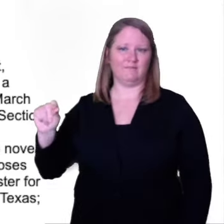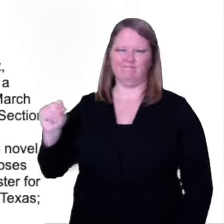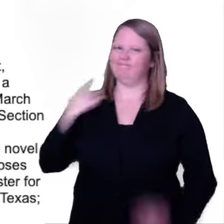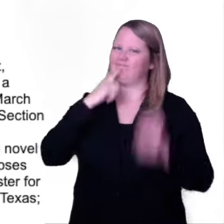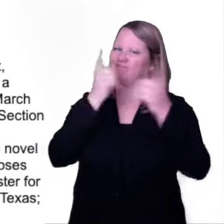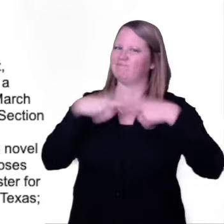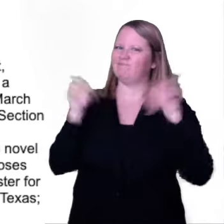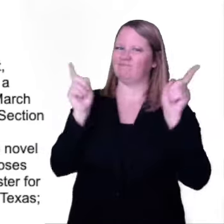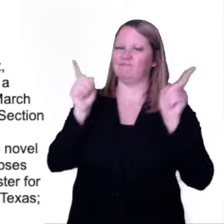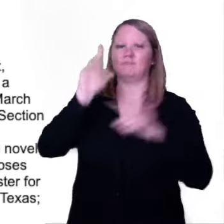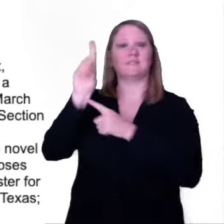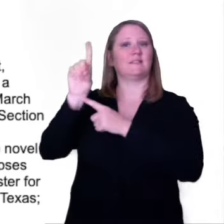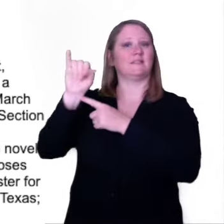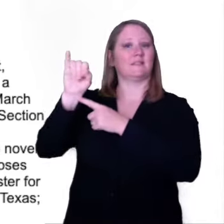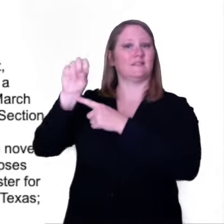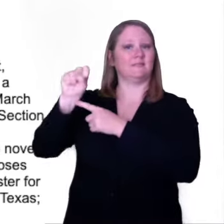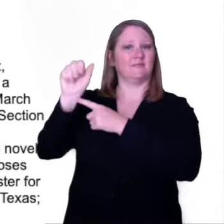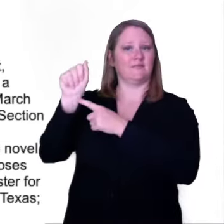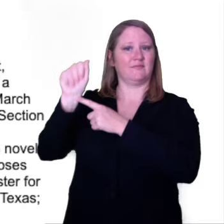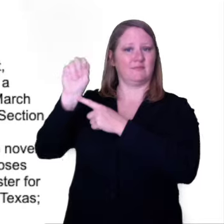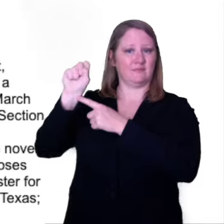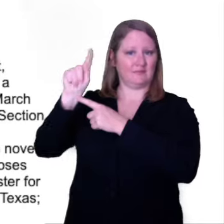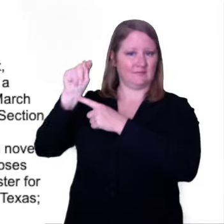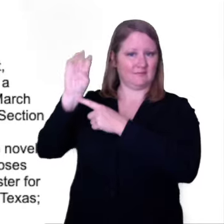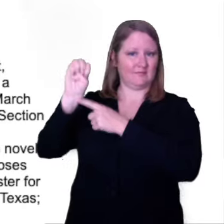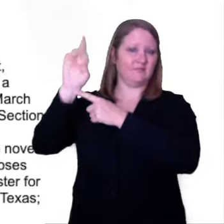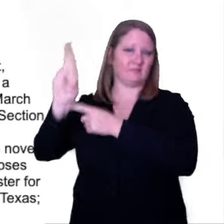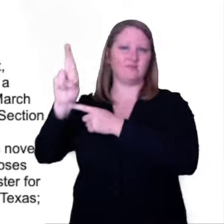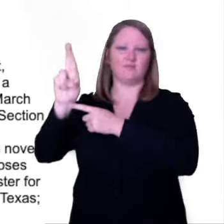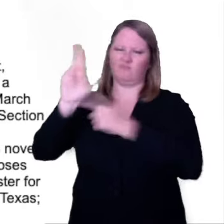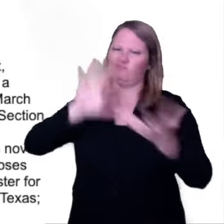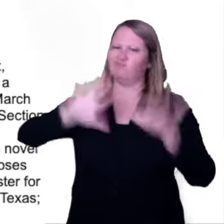2020, certifying under Section